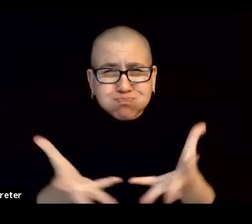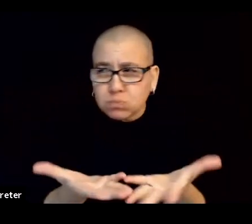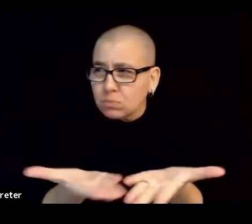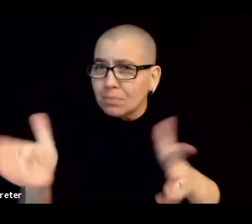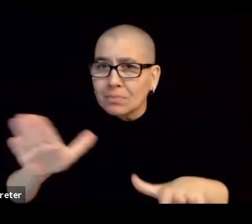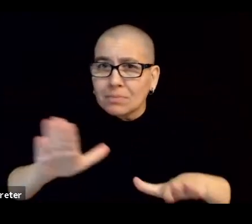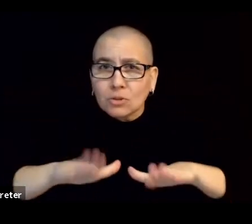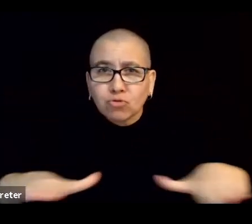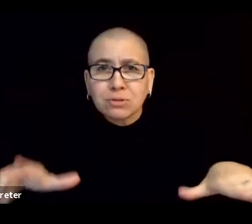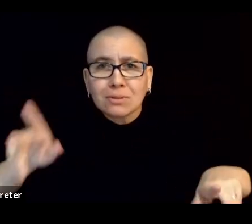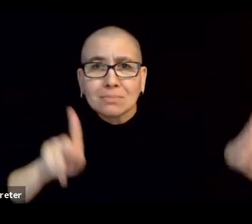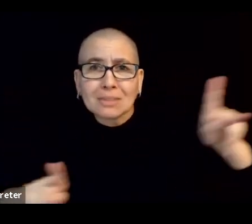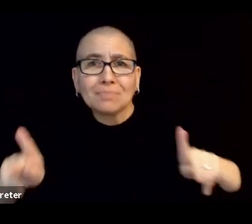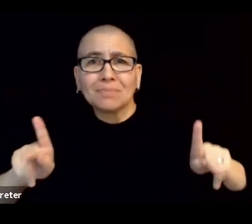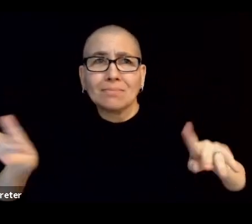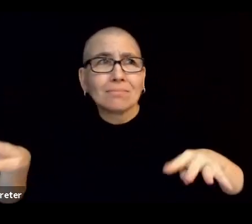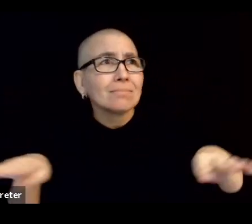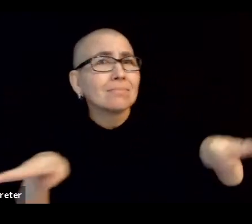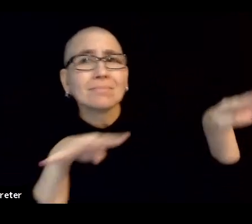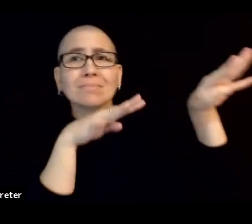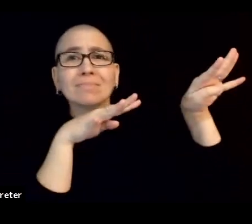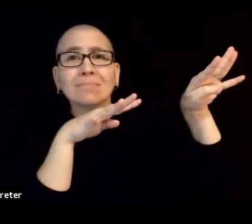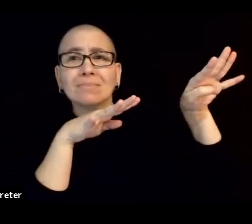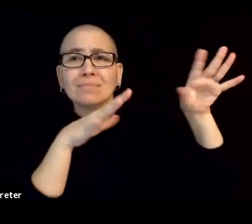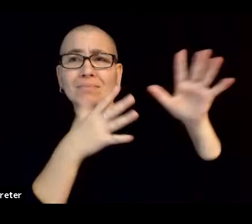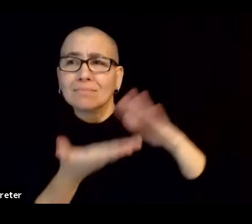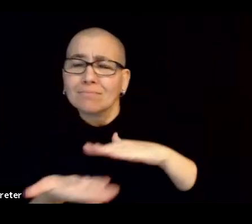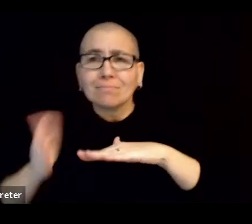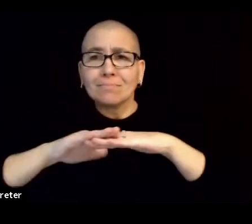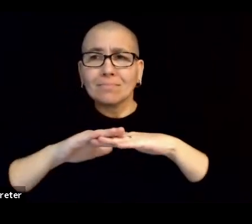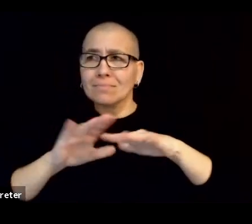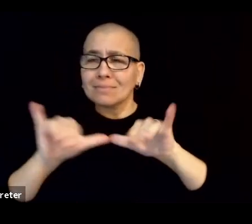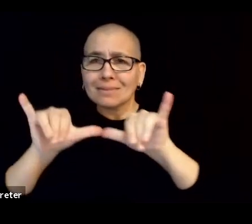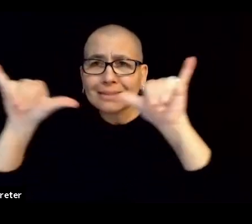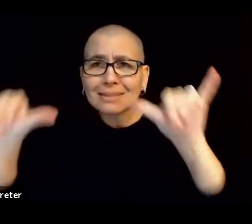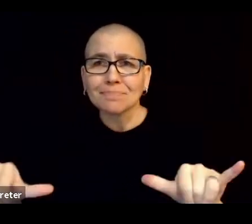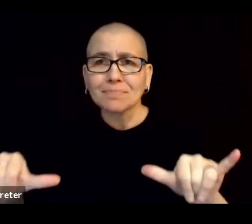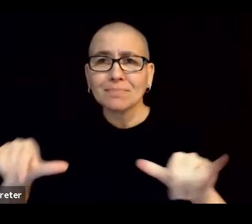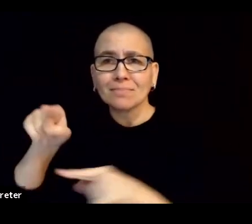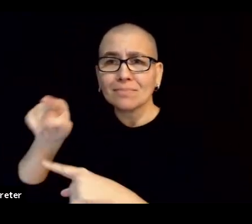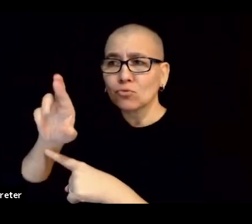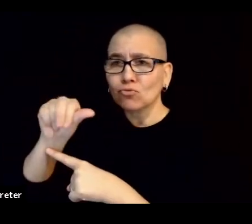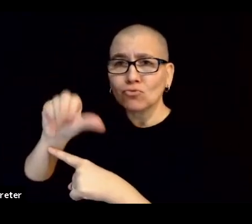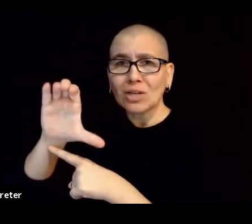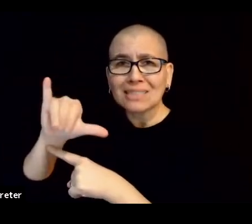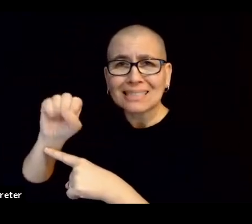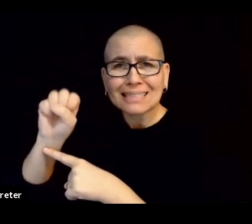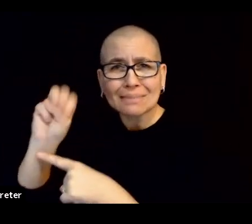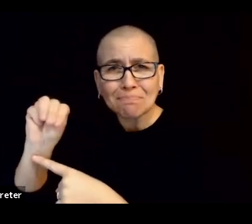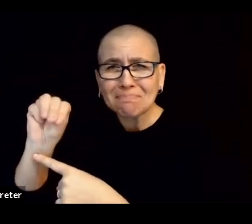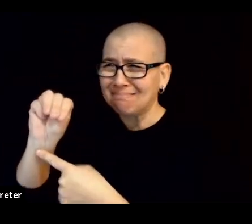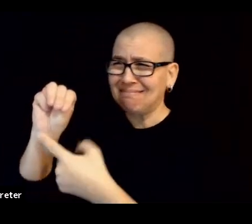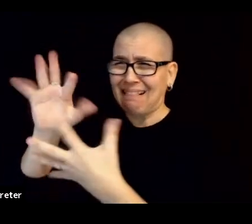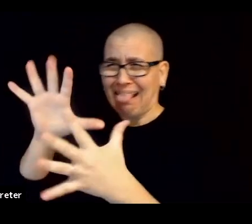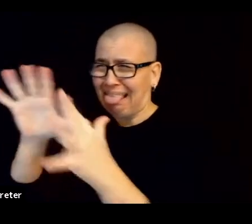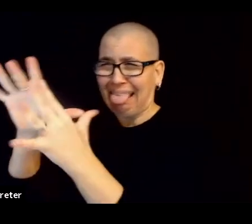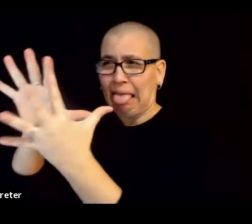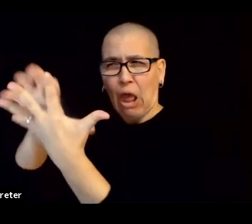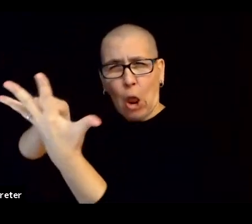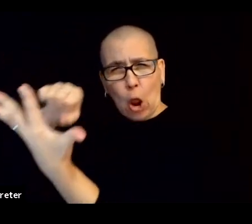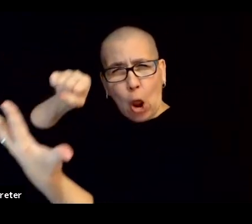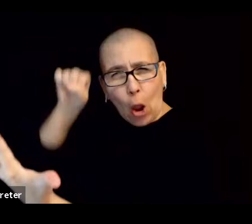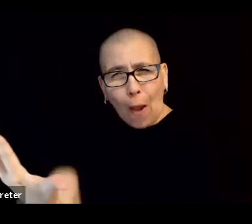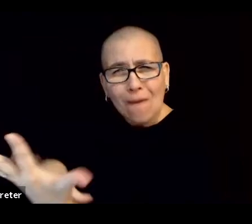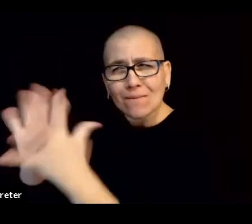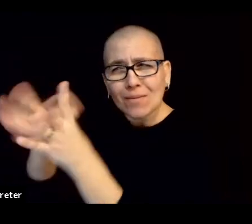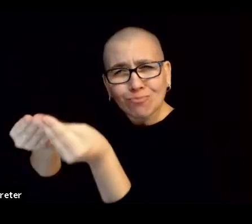and every one of us to meet our fear and hatred with action and love. The world that Dr. King dreamt of, we're still working on, and that became more apparent than